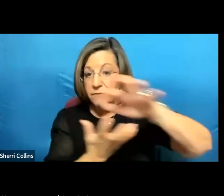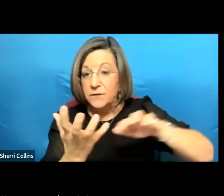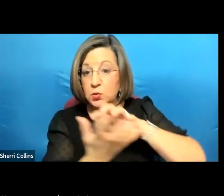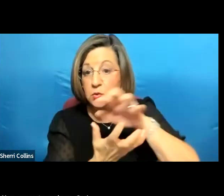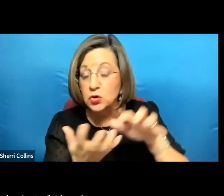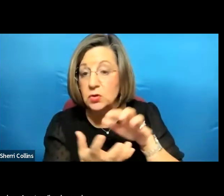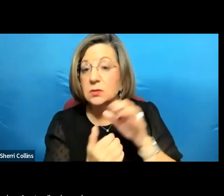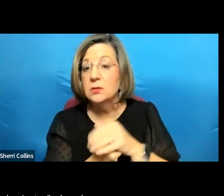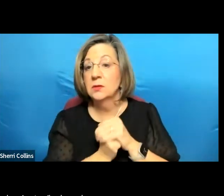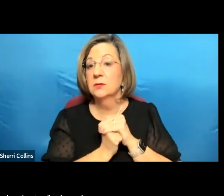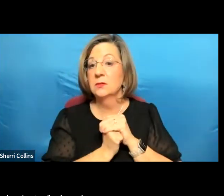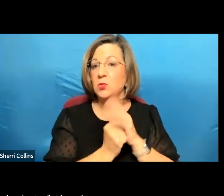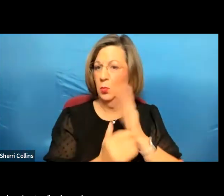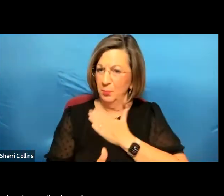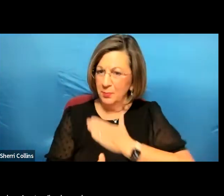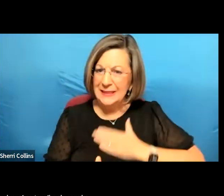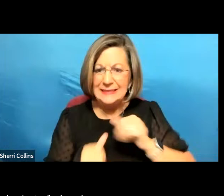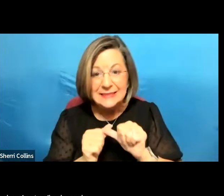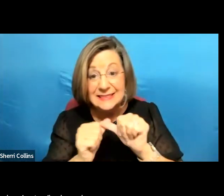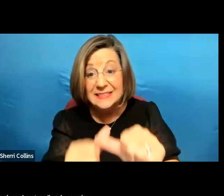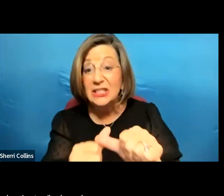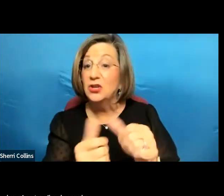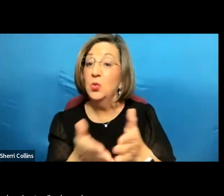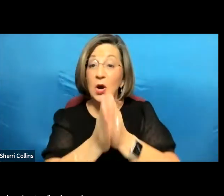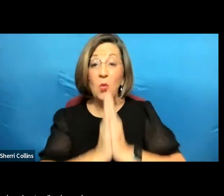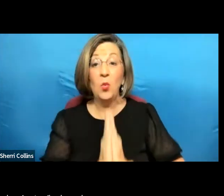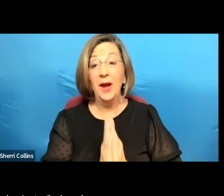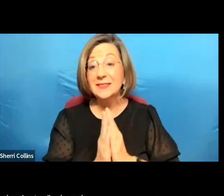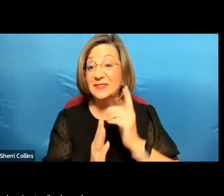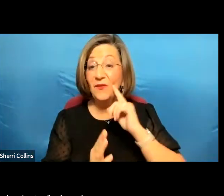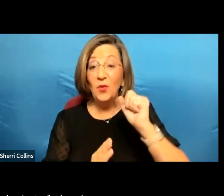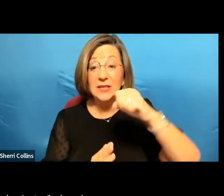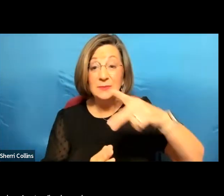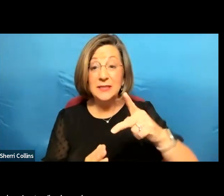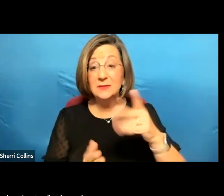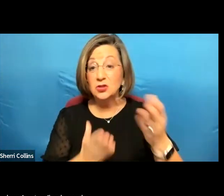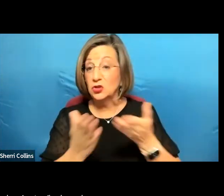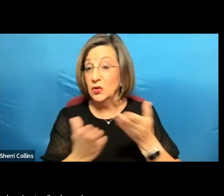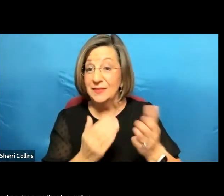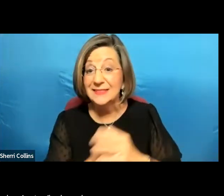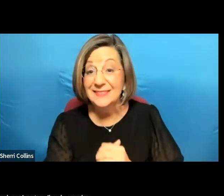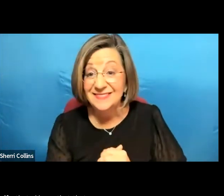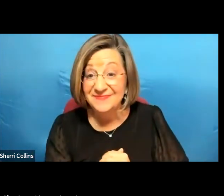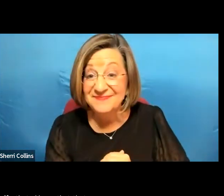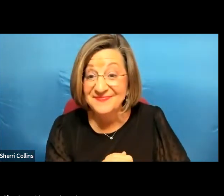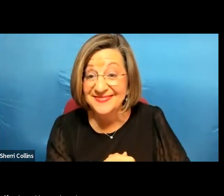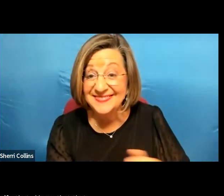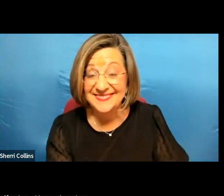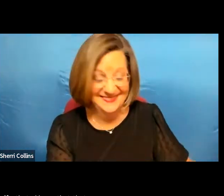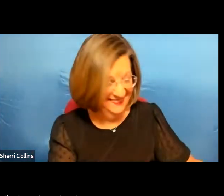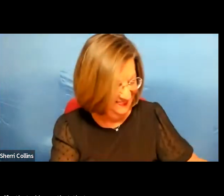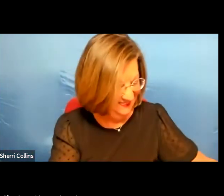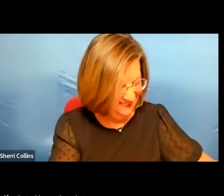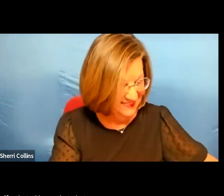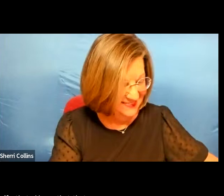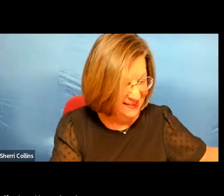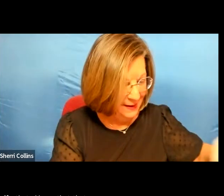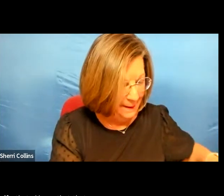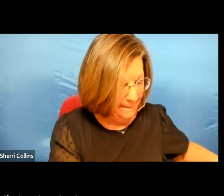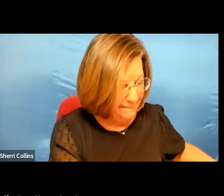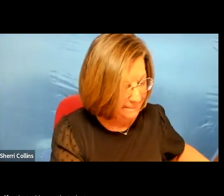that that will clear up some of the confusion. Please do continue to make your requests for SSP services.